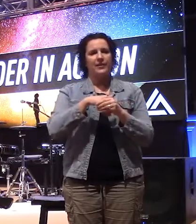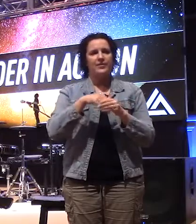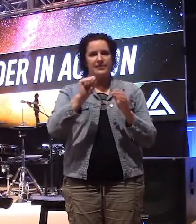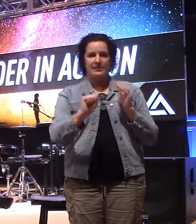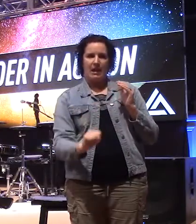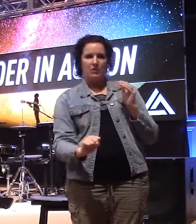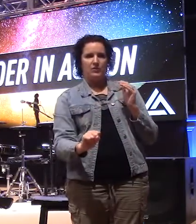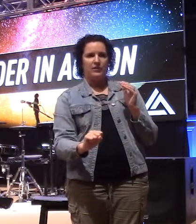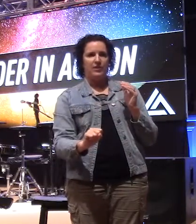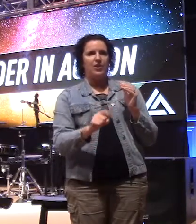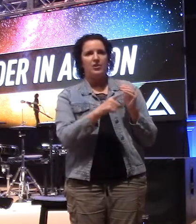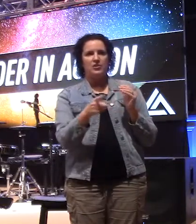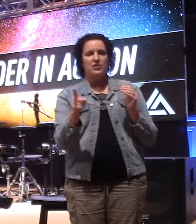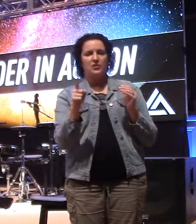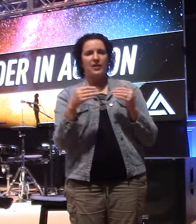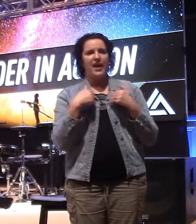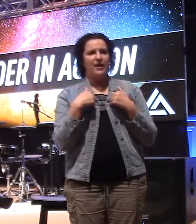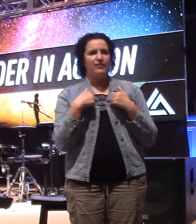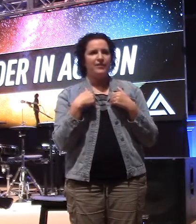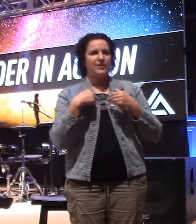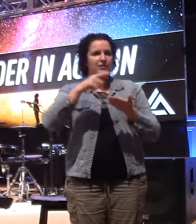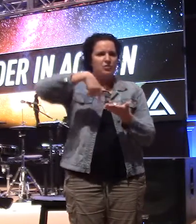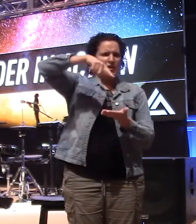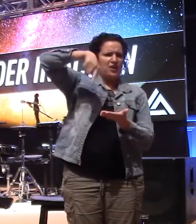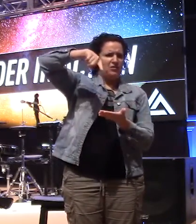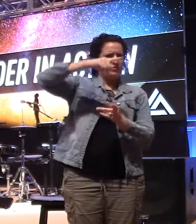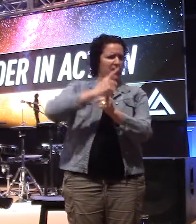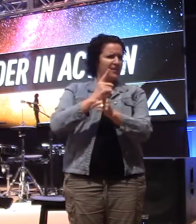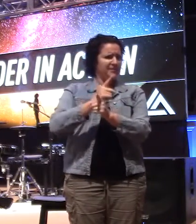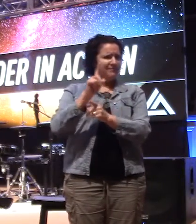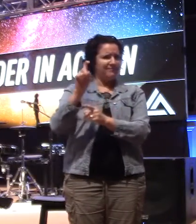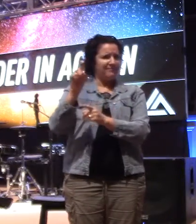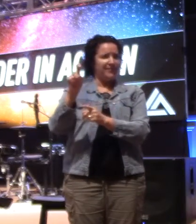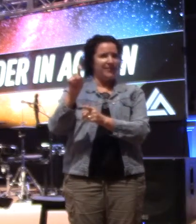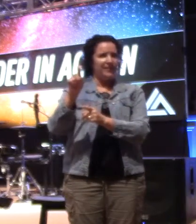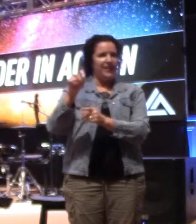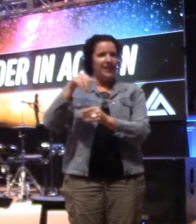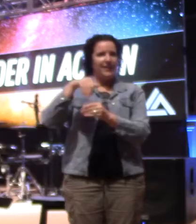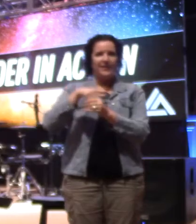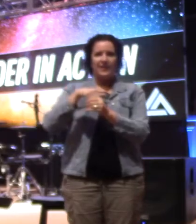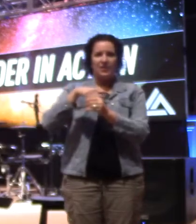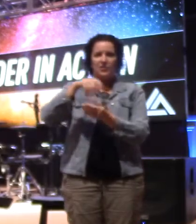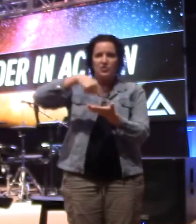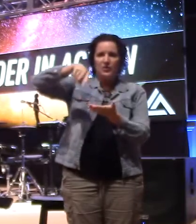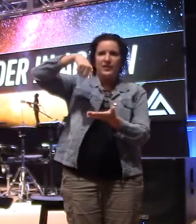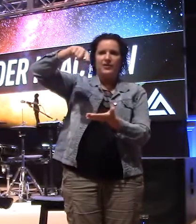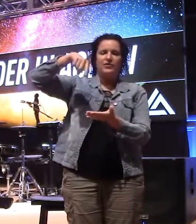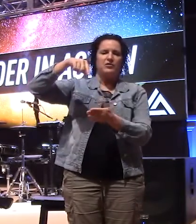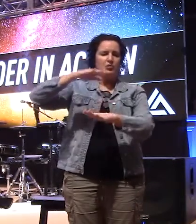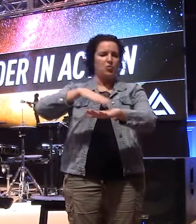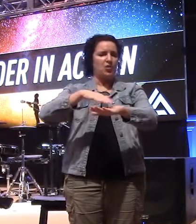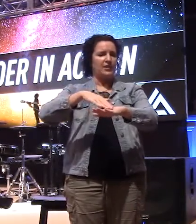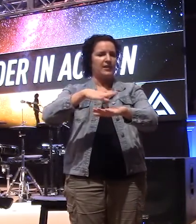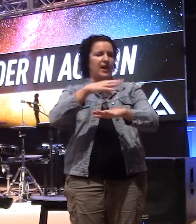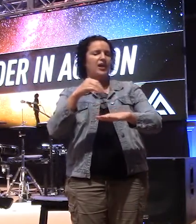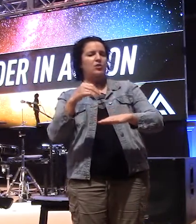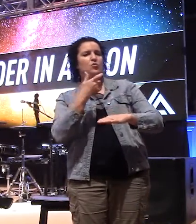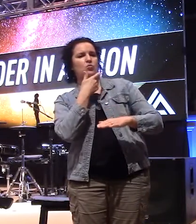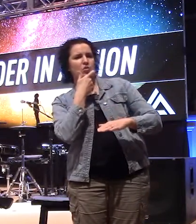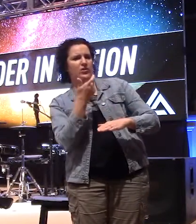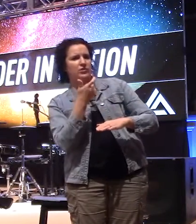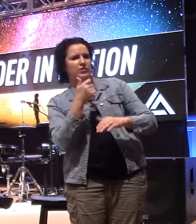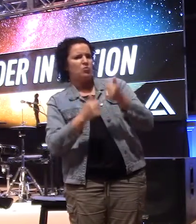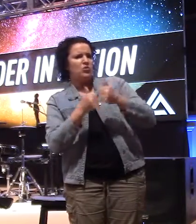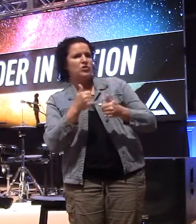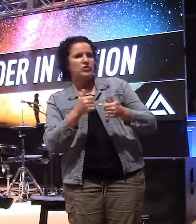in the South, and y'all have tornadoes, right? And in the tornado, there's warnings and watches, right? Which is